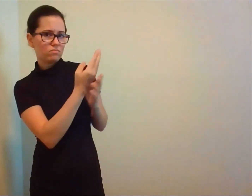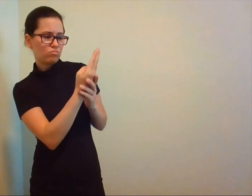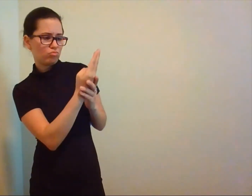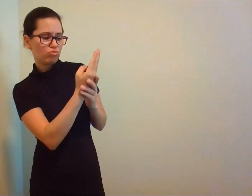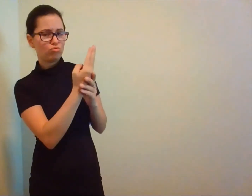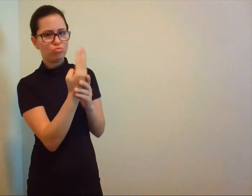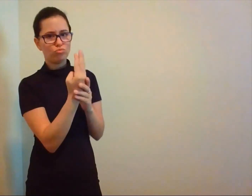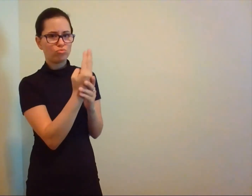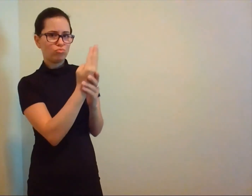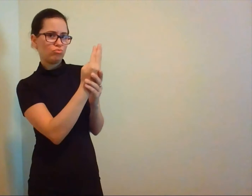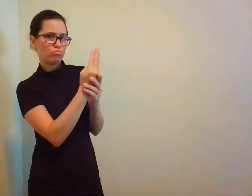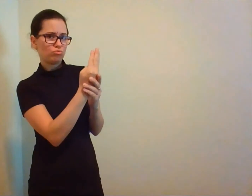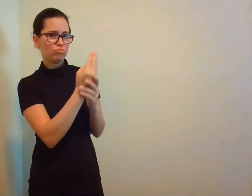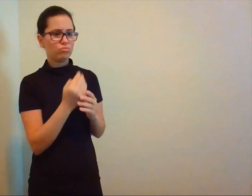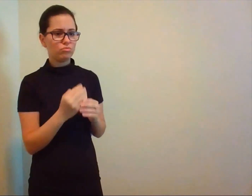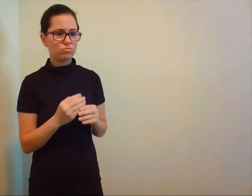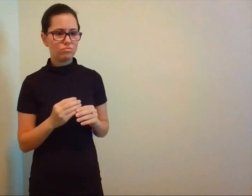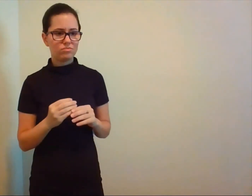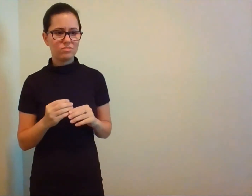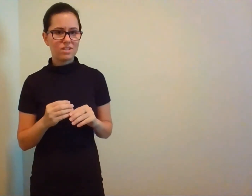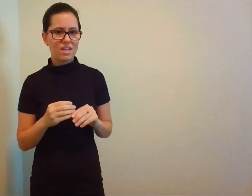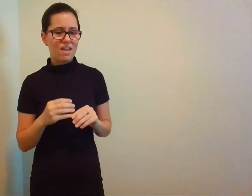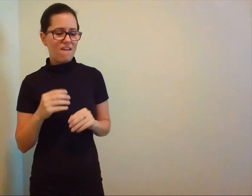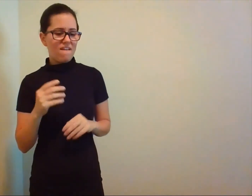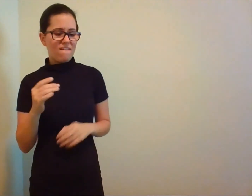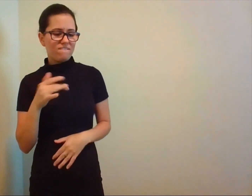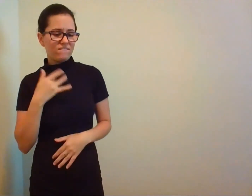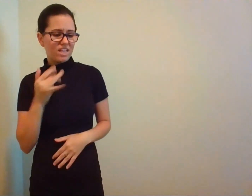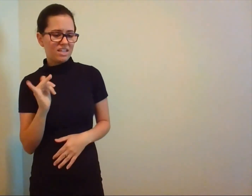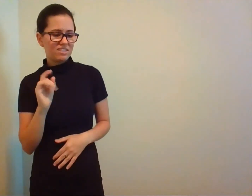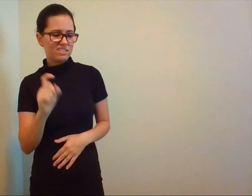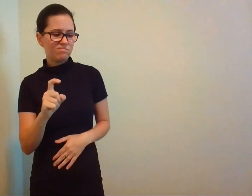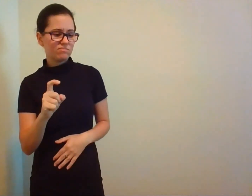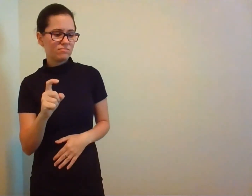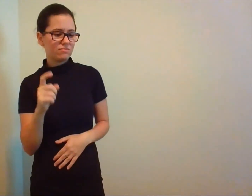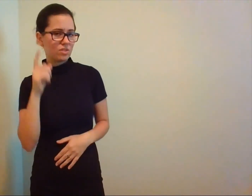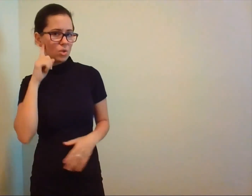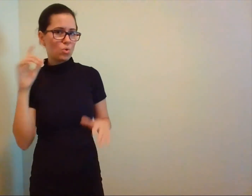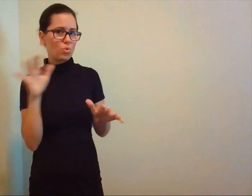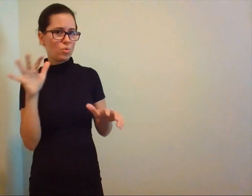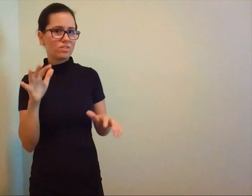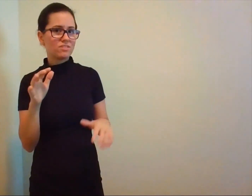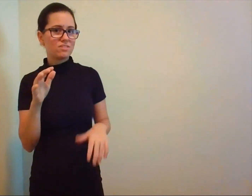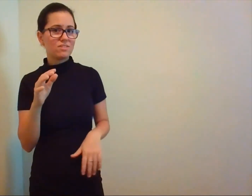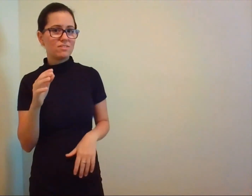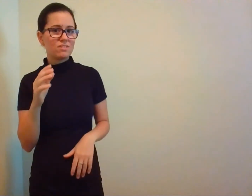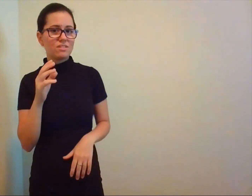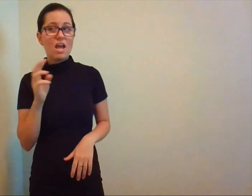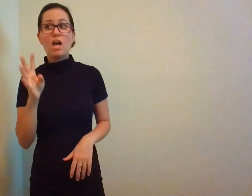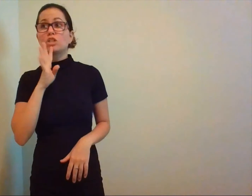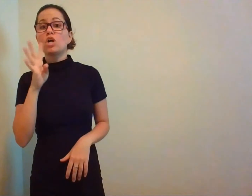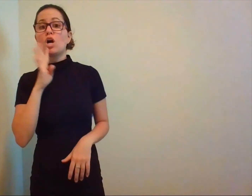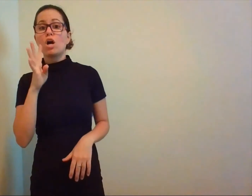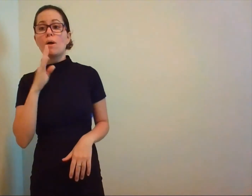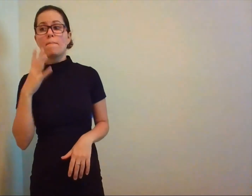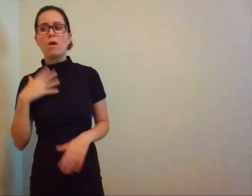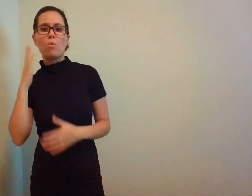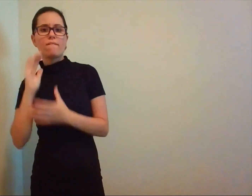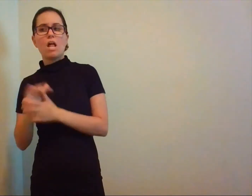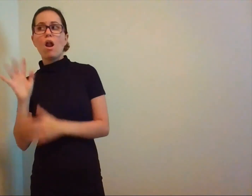make noise. Whoop, whoop. Yeah, so and be like, hey, man, we're here. Yeah, you're being watched, sir. But we